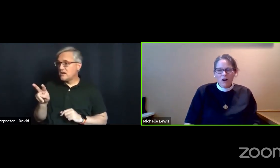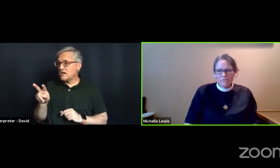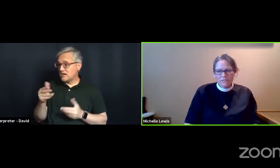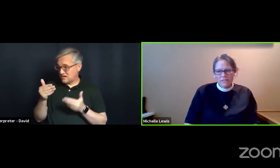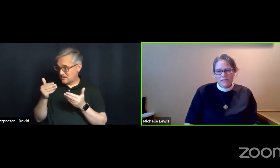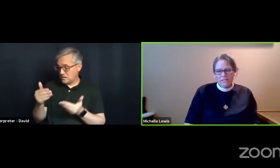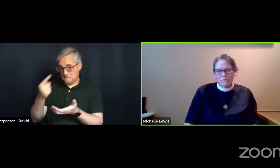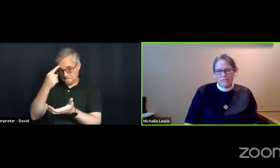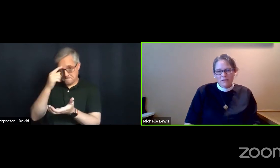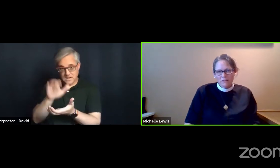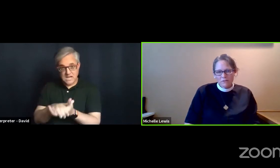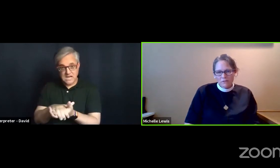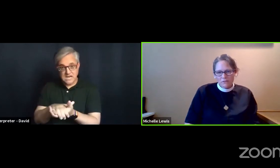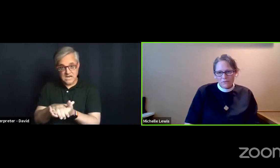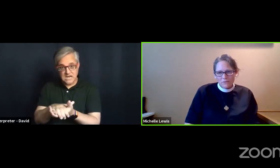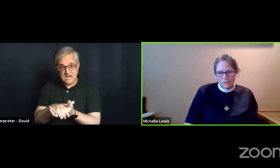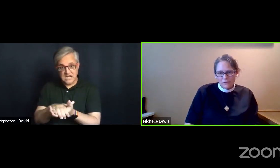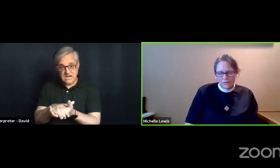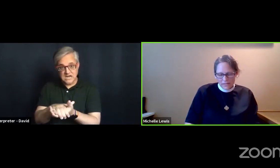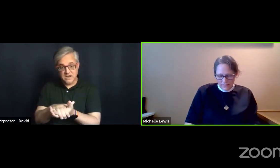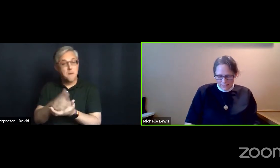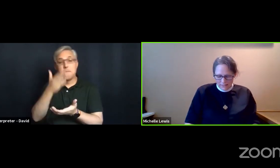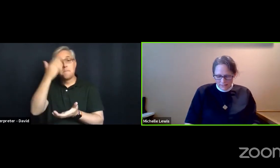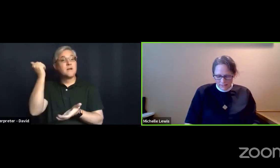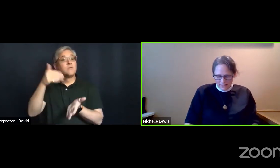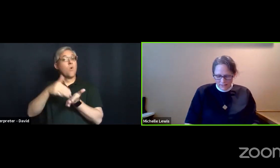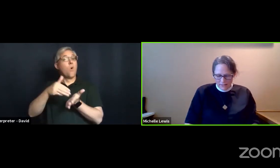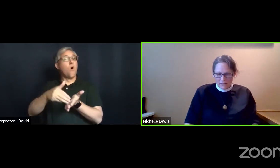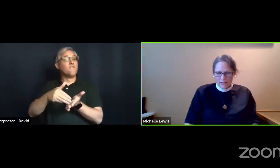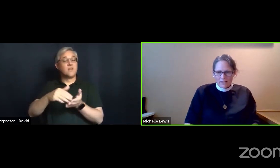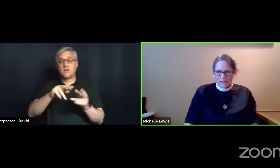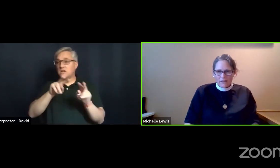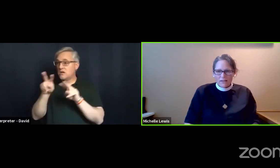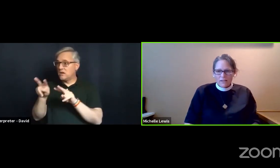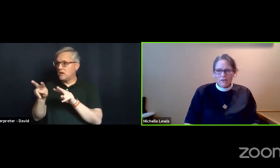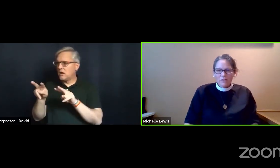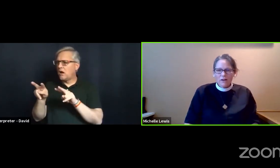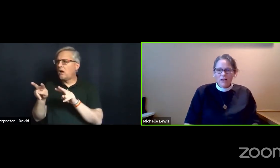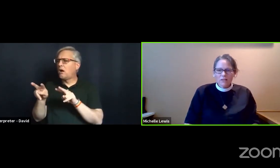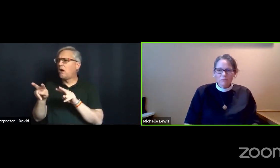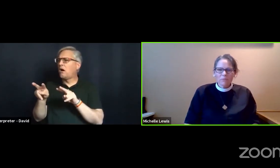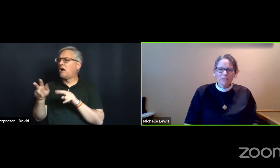Because often as we learn those stories,